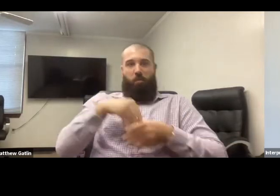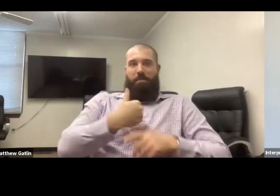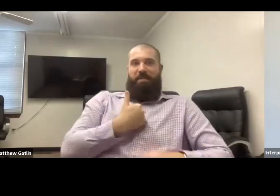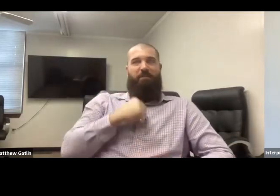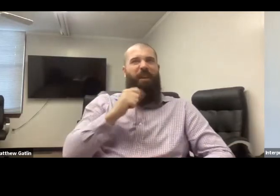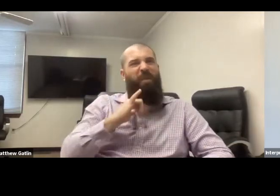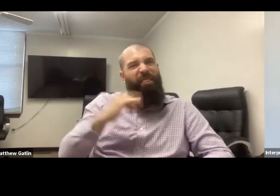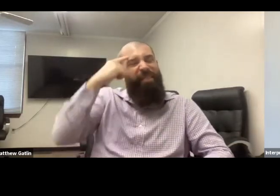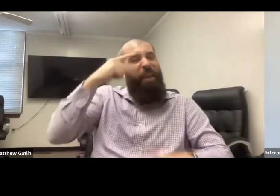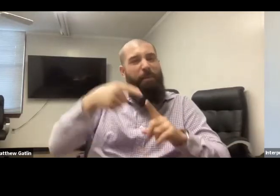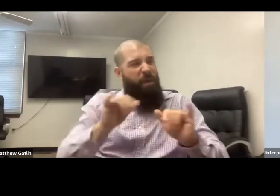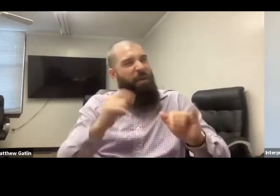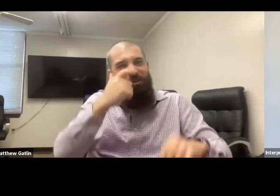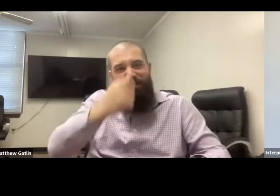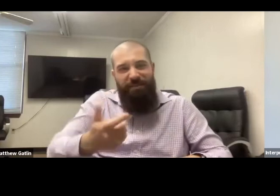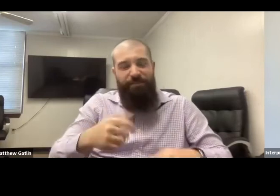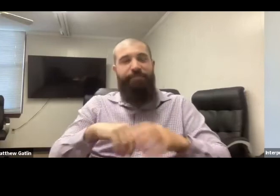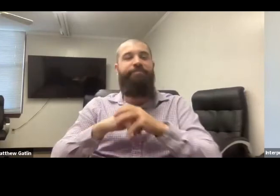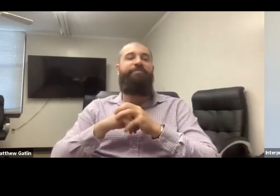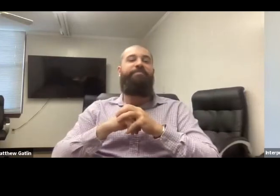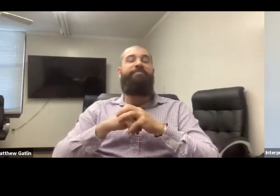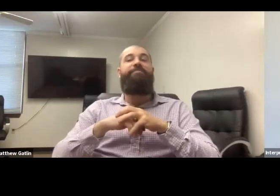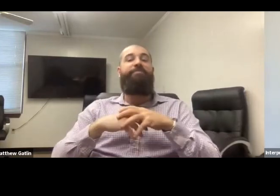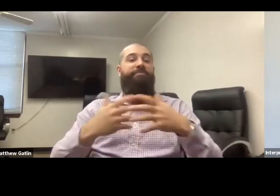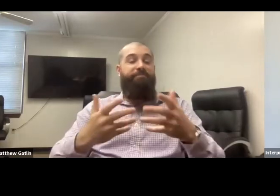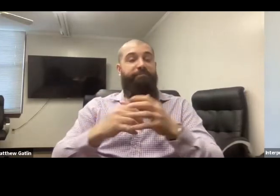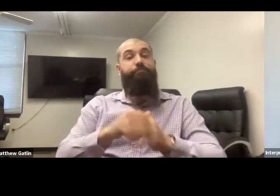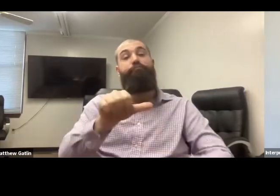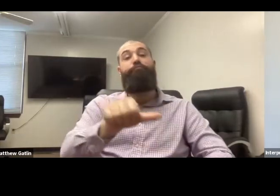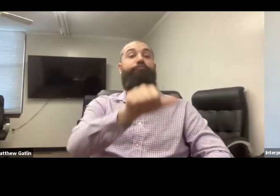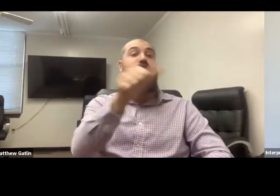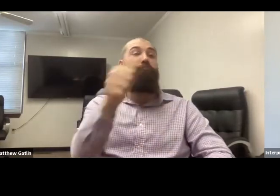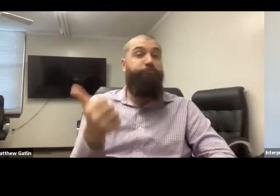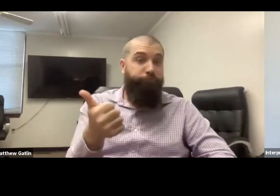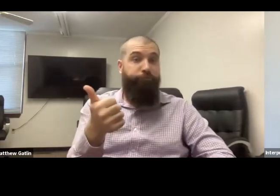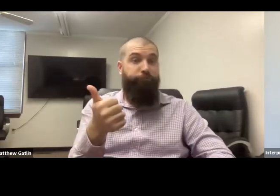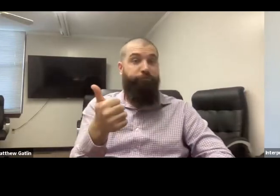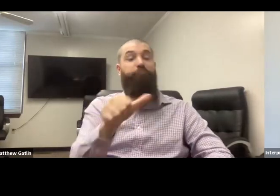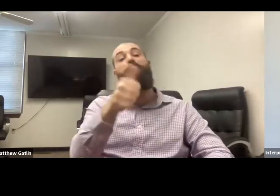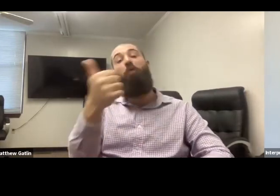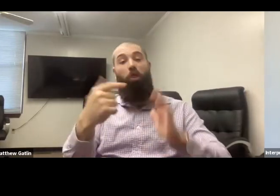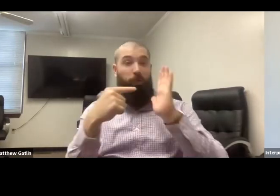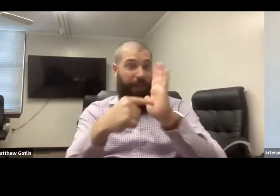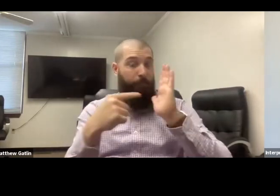viewpoint. You know, I was in the deaf community myself, but I didn't even realize it. So it's interesting.